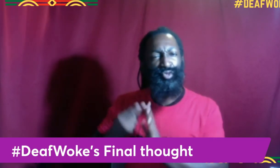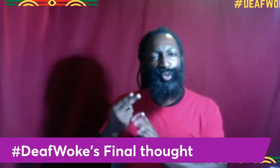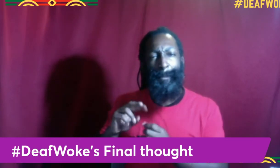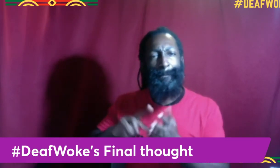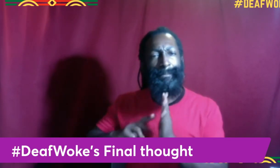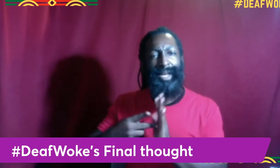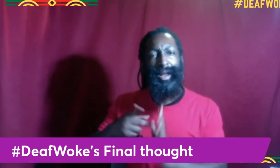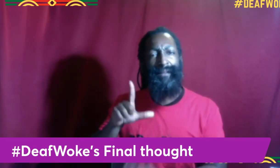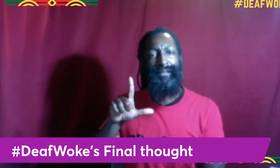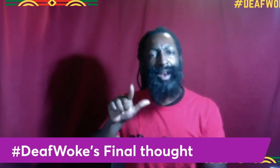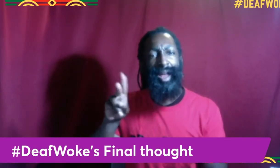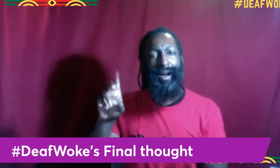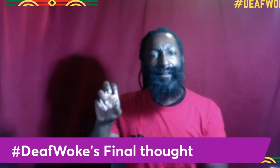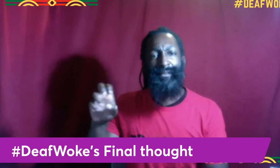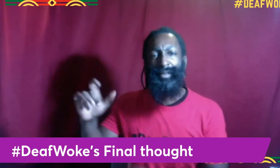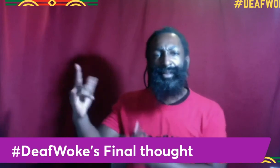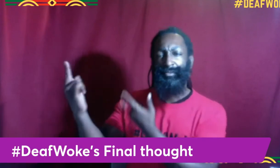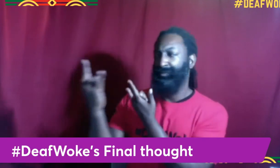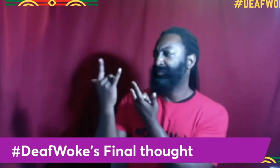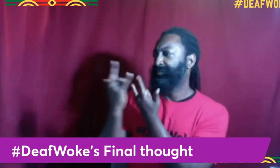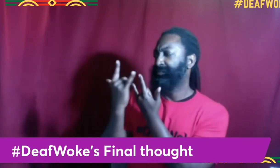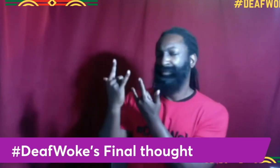and that's living your truth